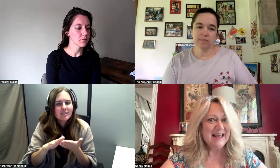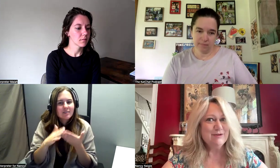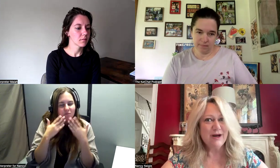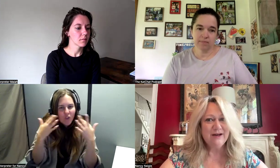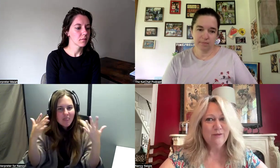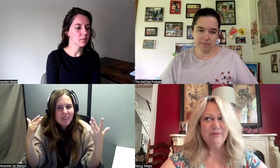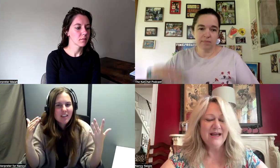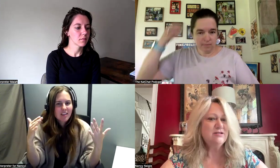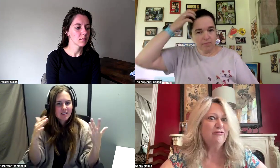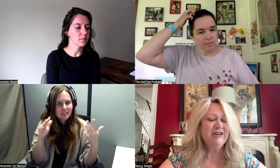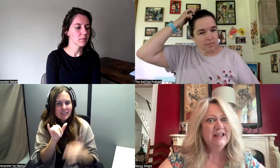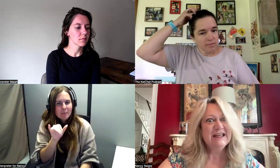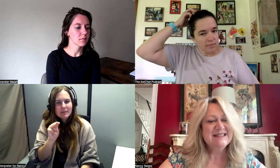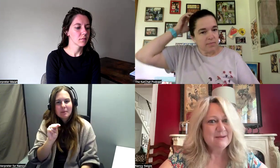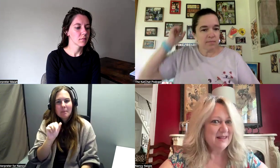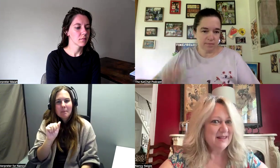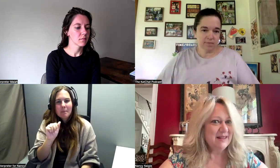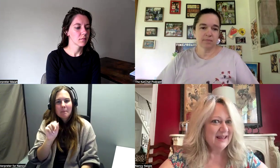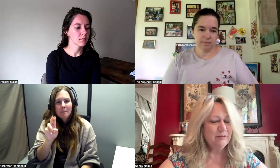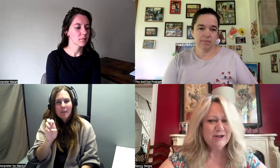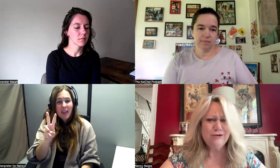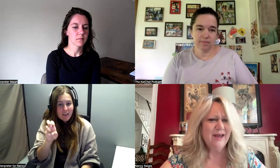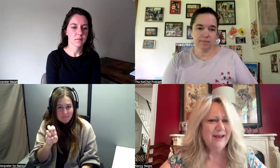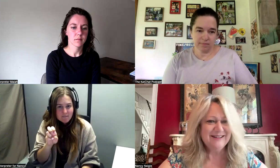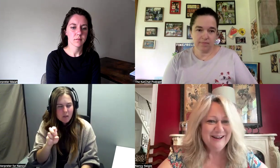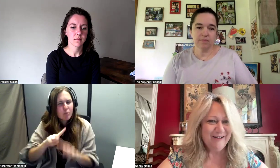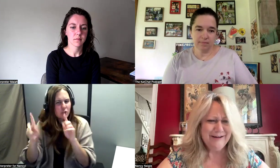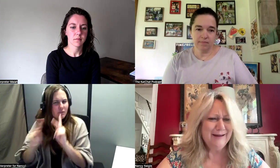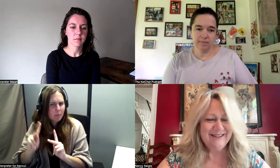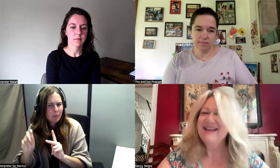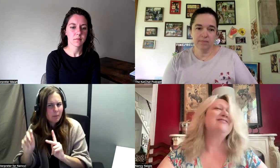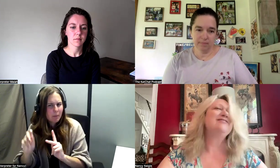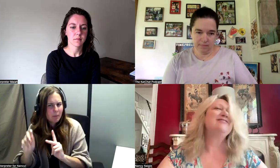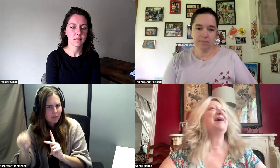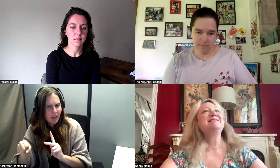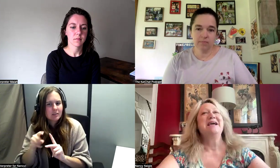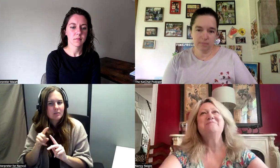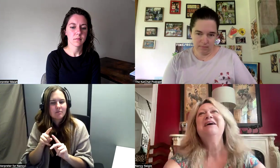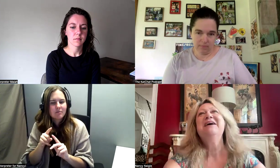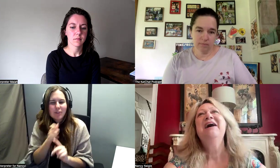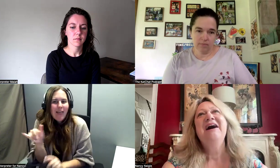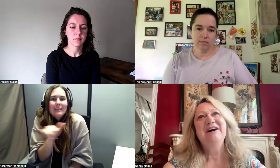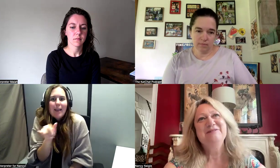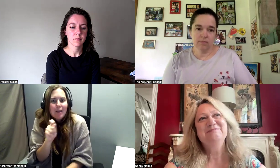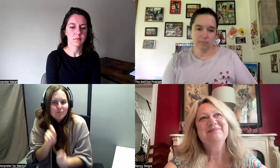wasn't like he was trying to replace or fill in something, because you can't, you can't do that. They're not the